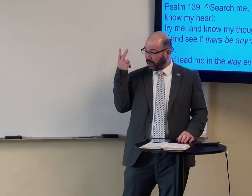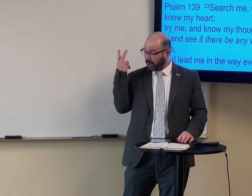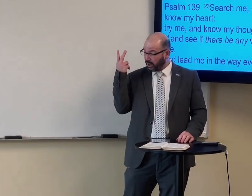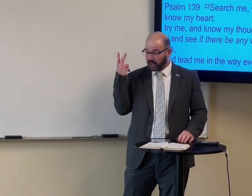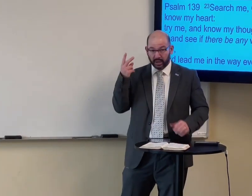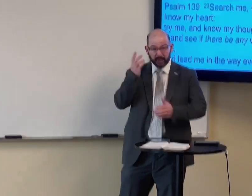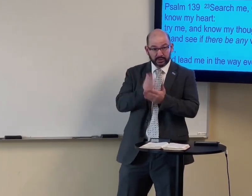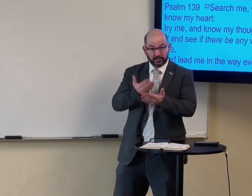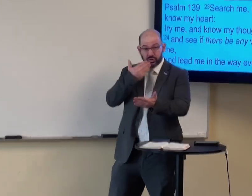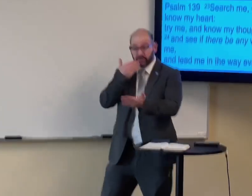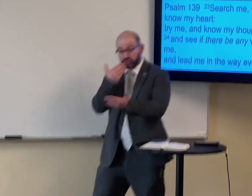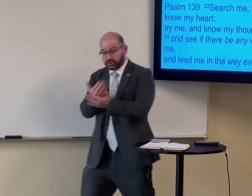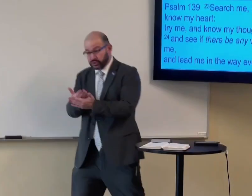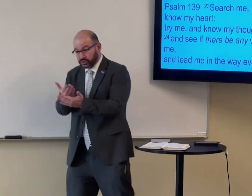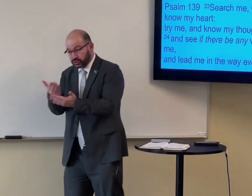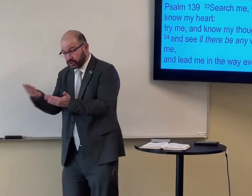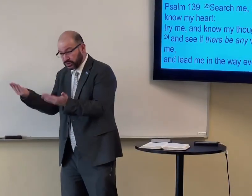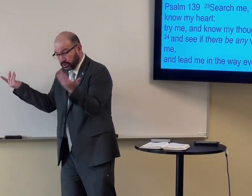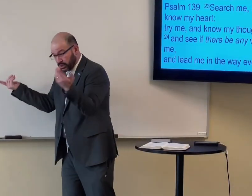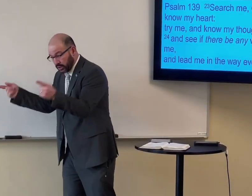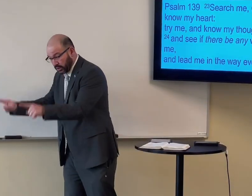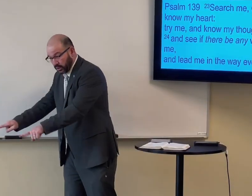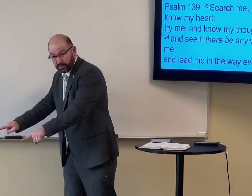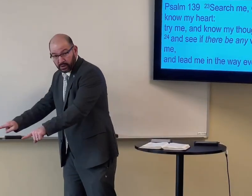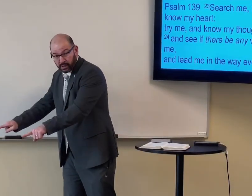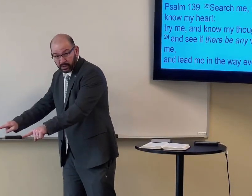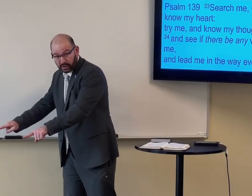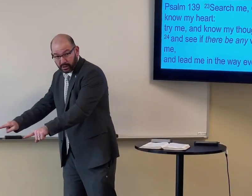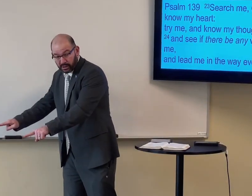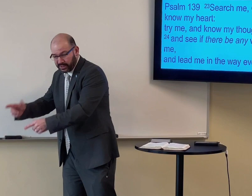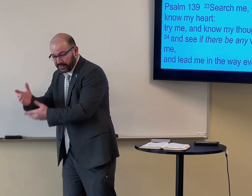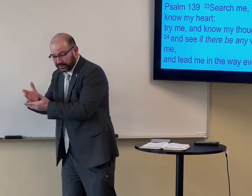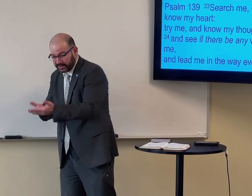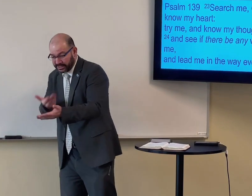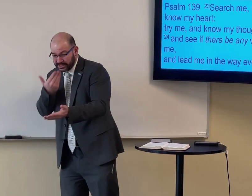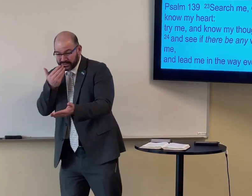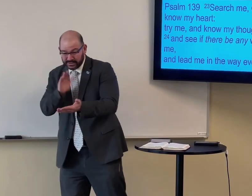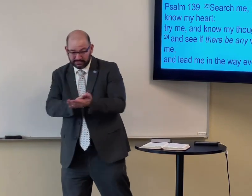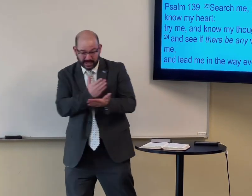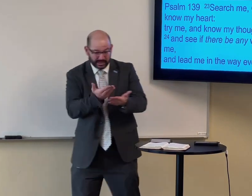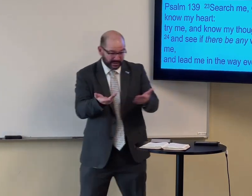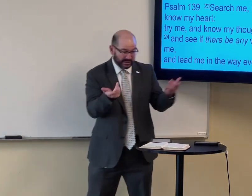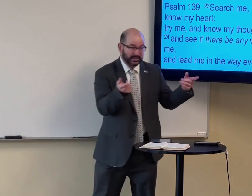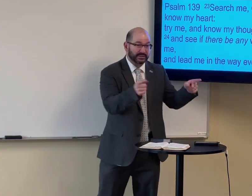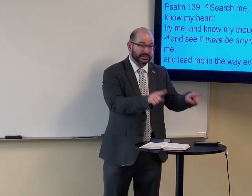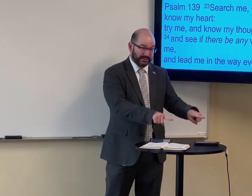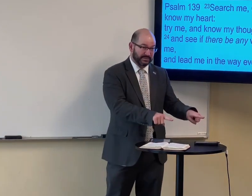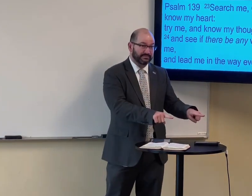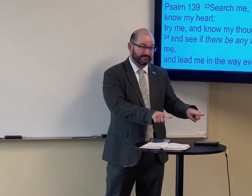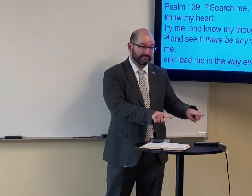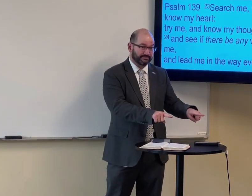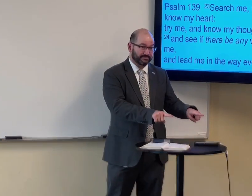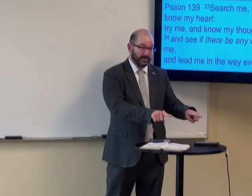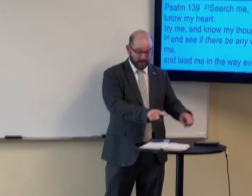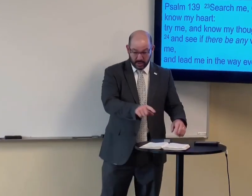2023. We need to look back at the good things that happened and some bad things that happened.